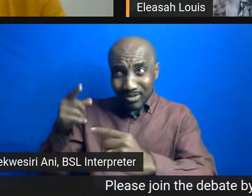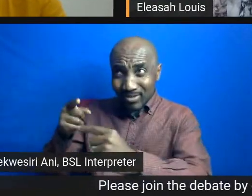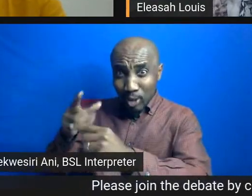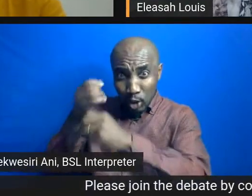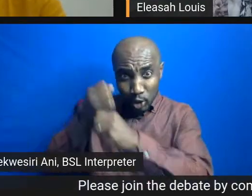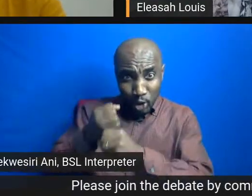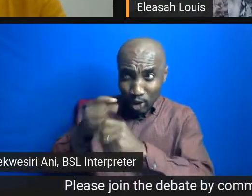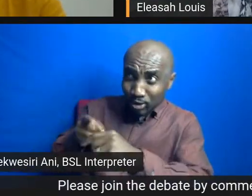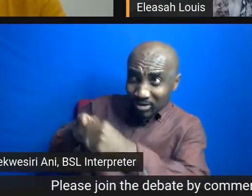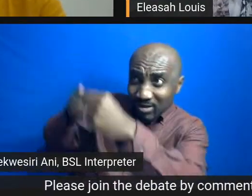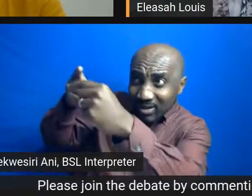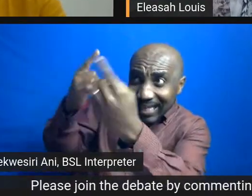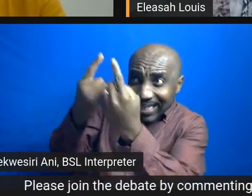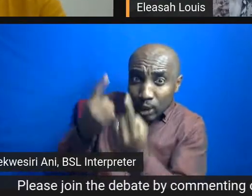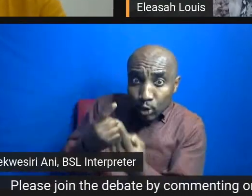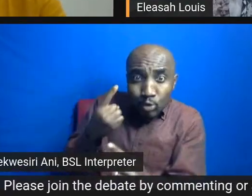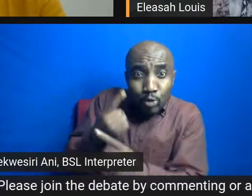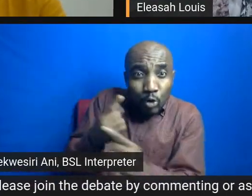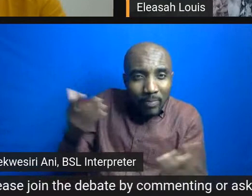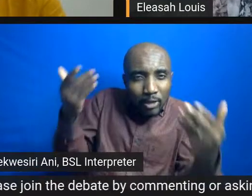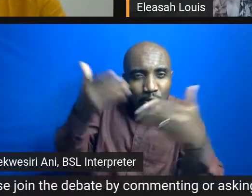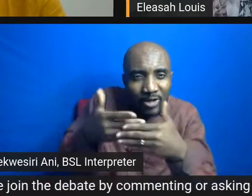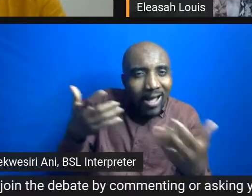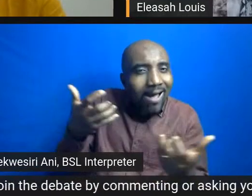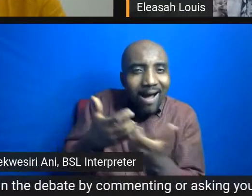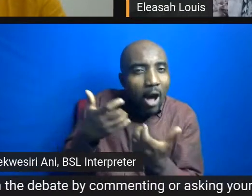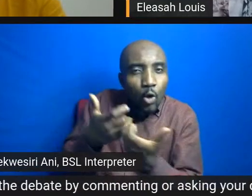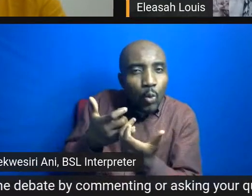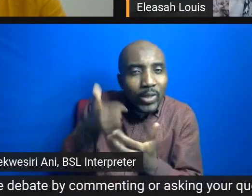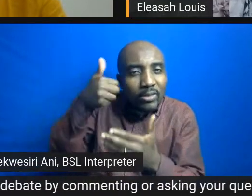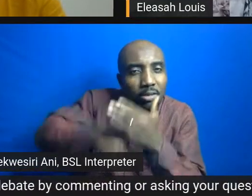tonight? How best to start this engagement?